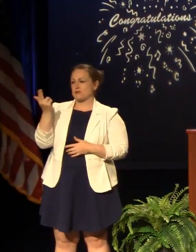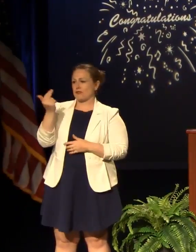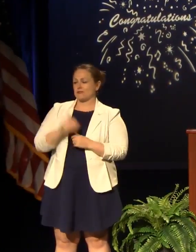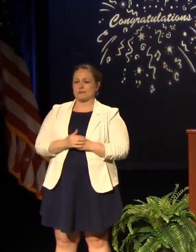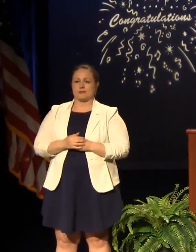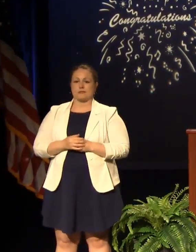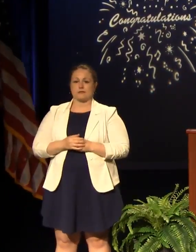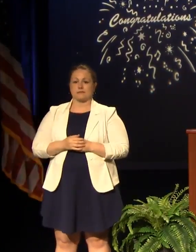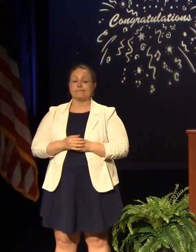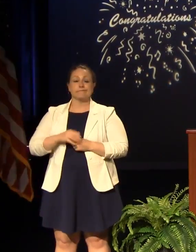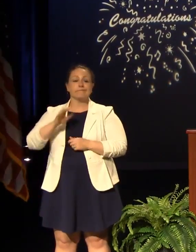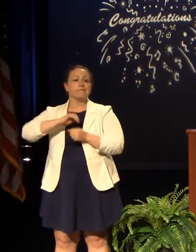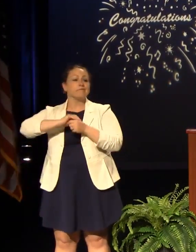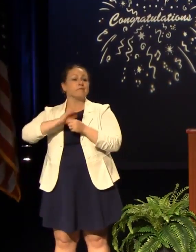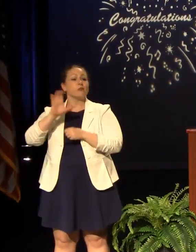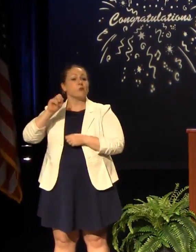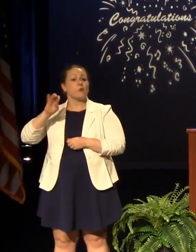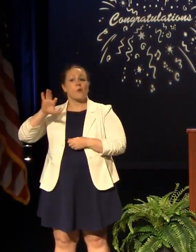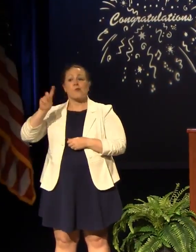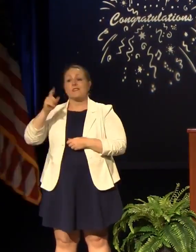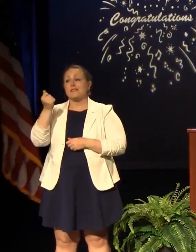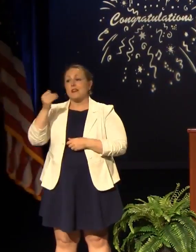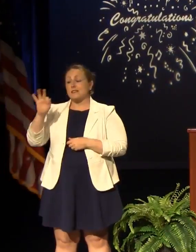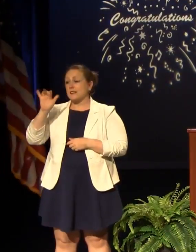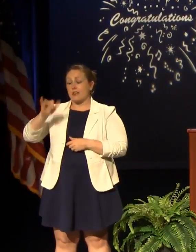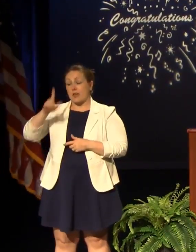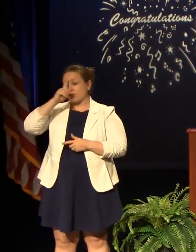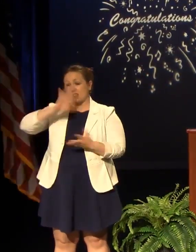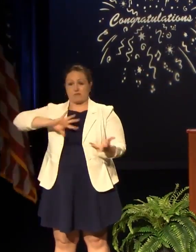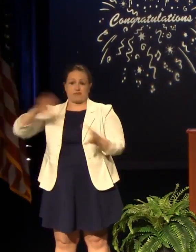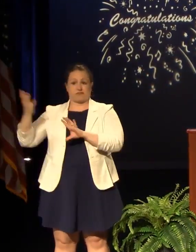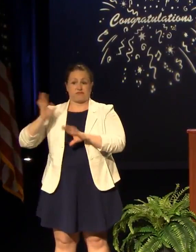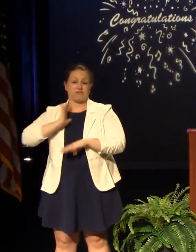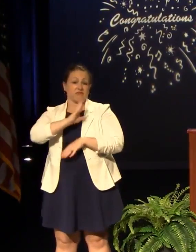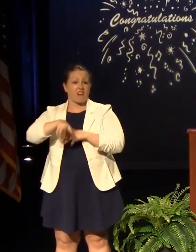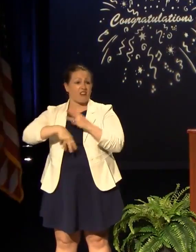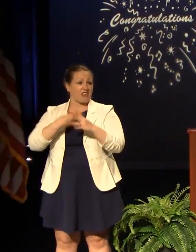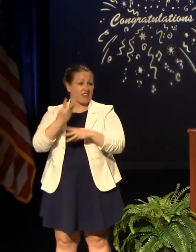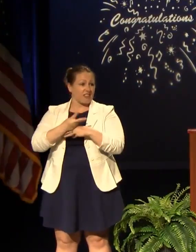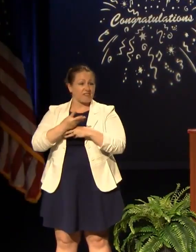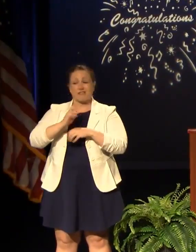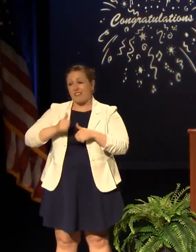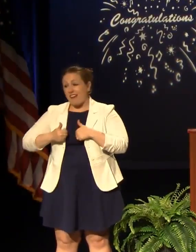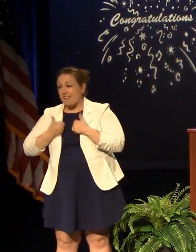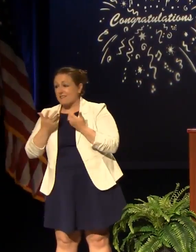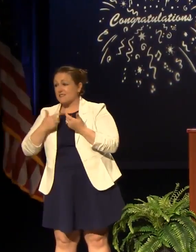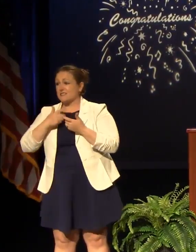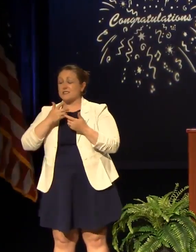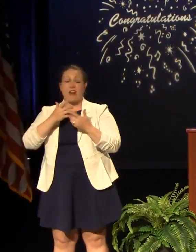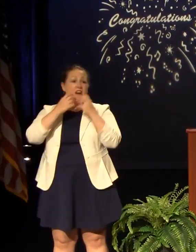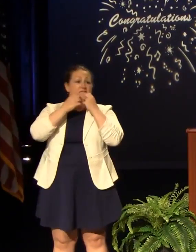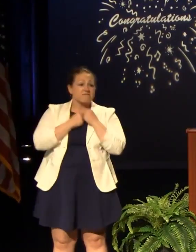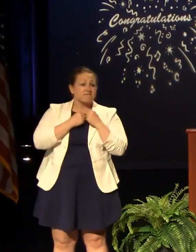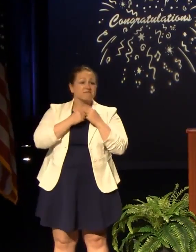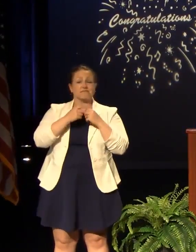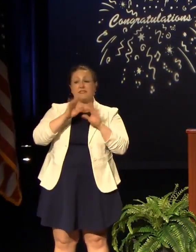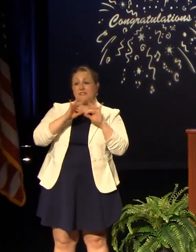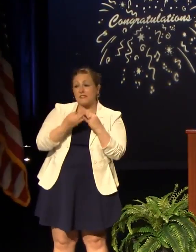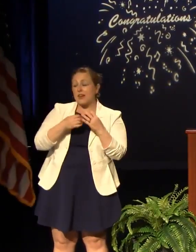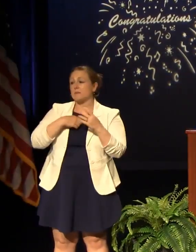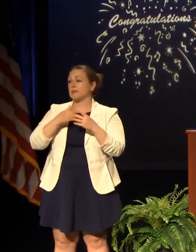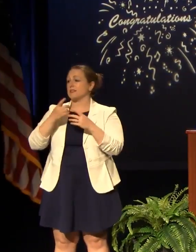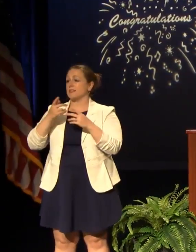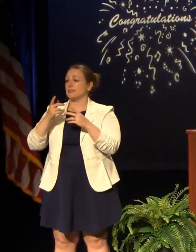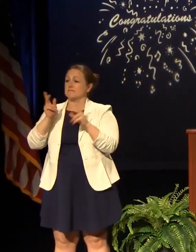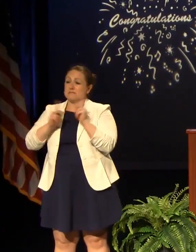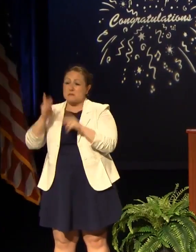COVID-19 was a wrench in all of our lives. It has affected us, our loved ones, our friends, and citizens around the world. From what we